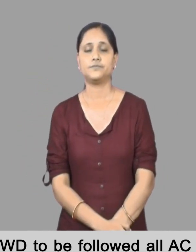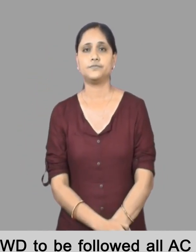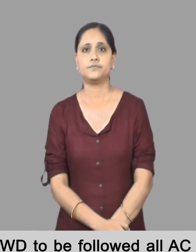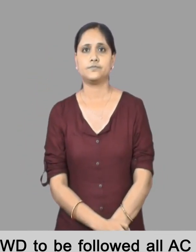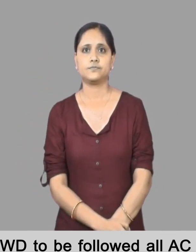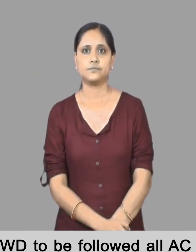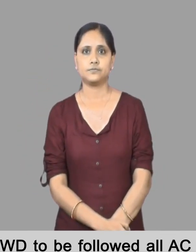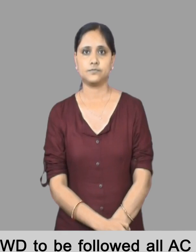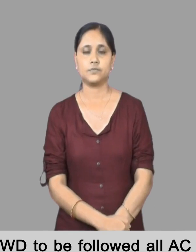be followed.